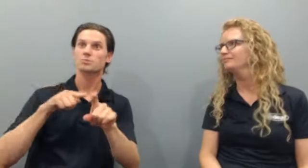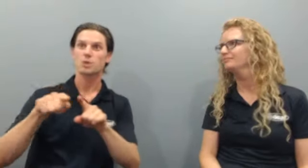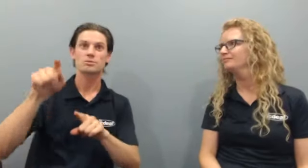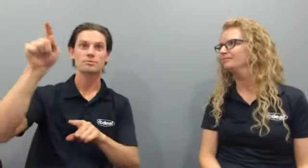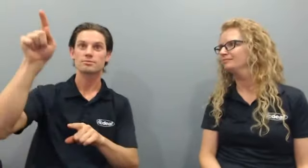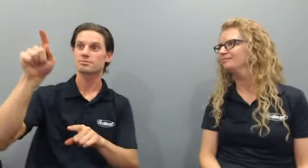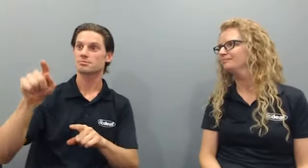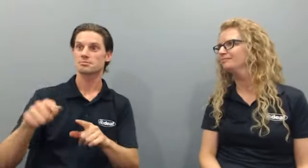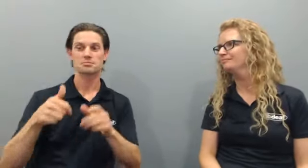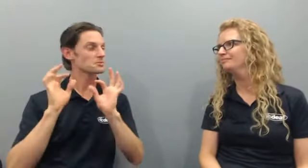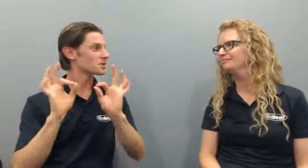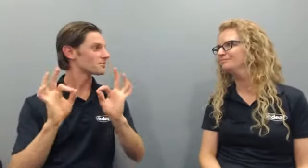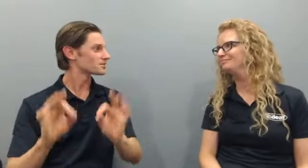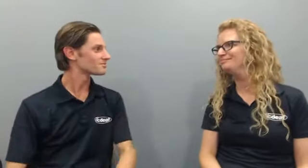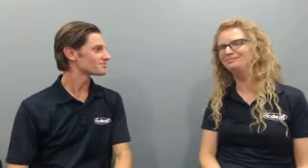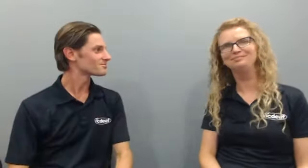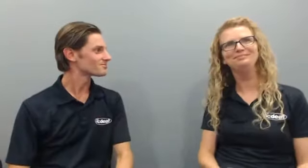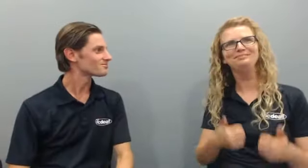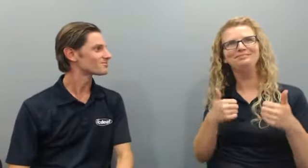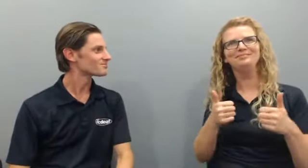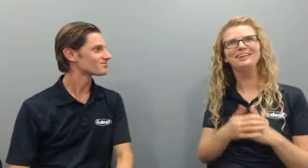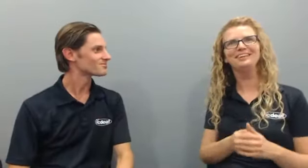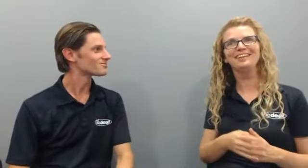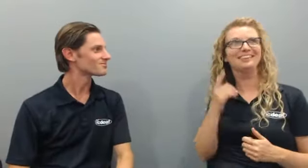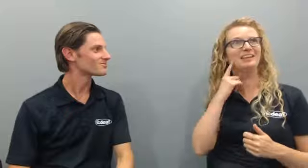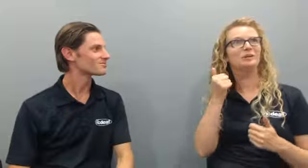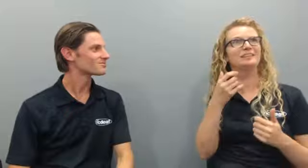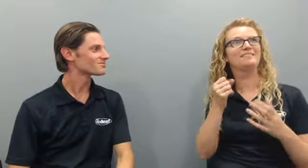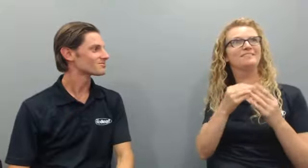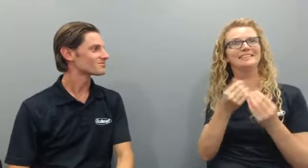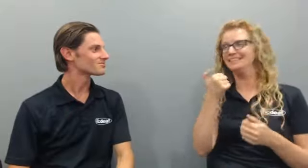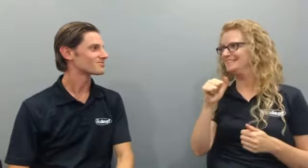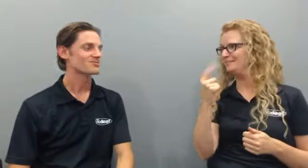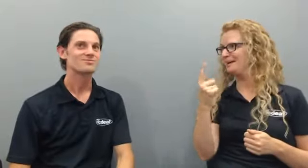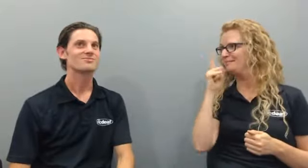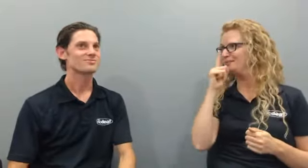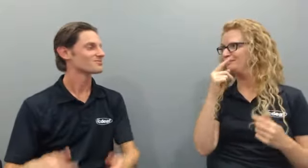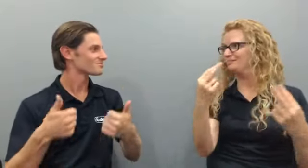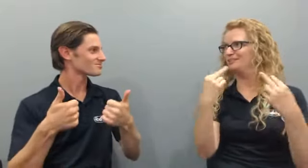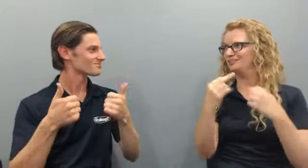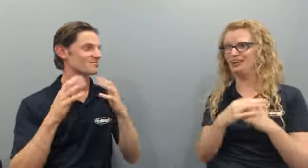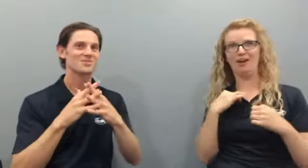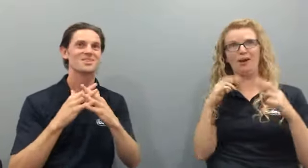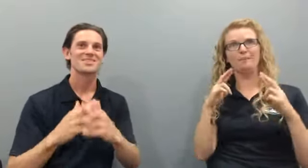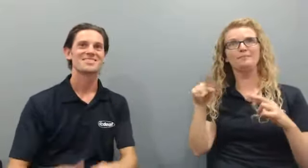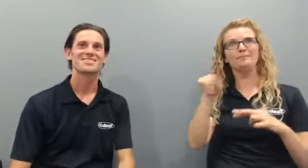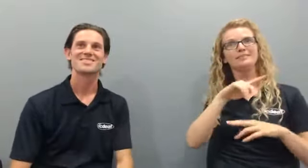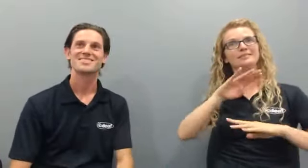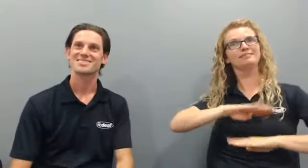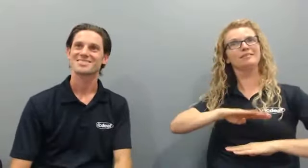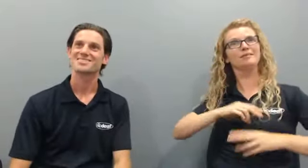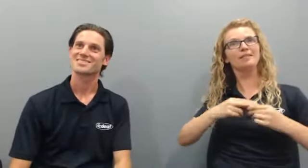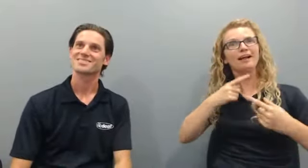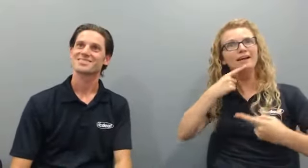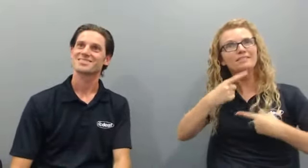So it looks like we've answered most of the questions that have been shared with us tonight. And we've got 61 people joining us now. Hopefully you